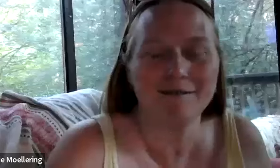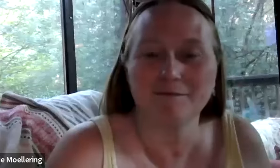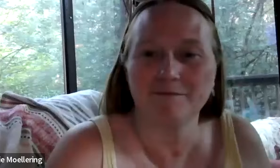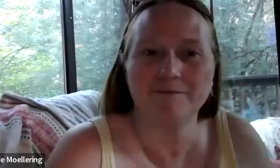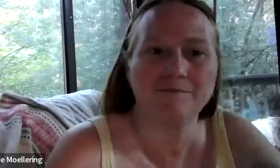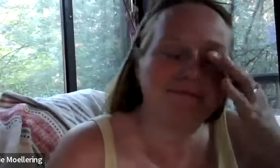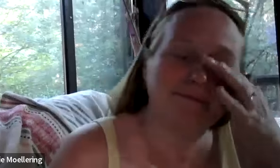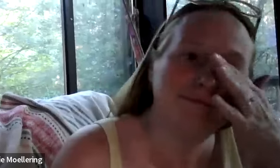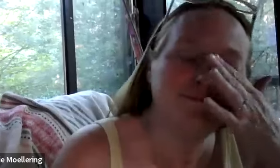say meat,